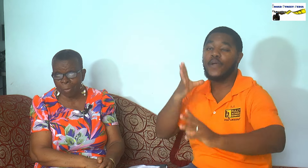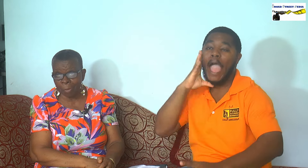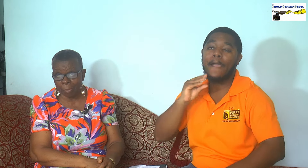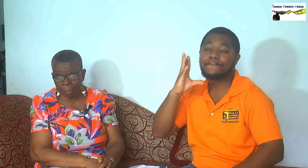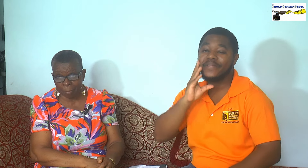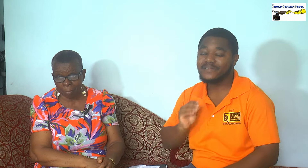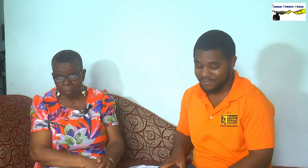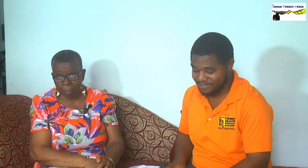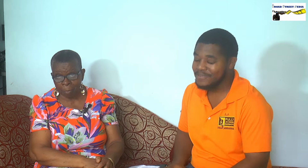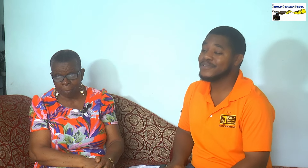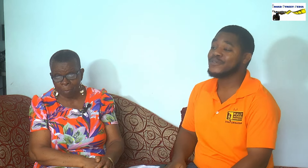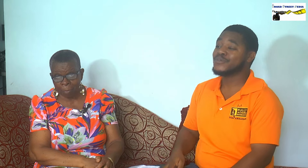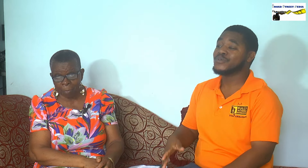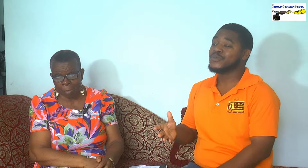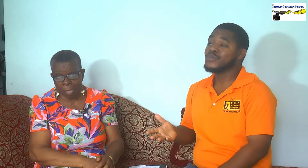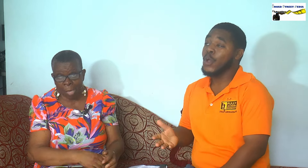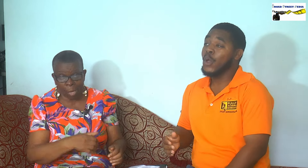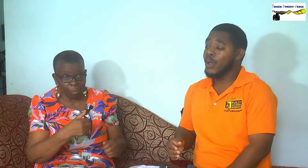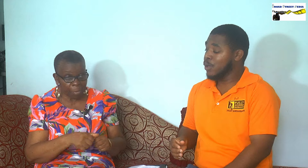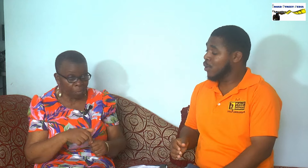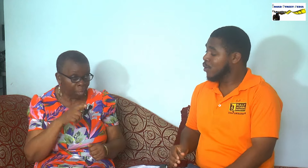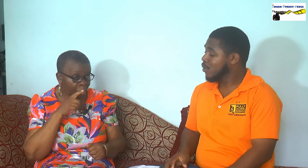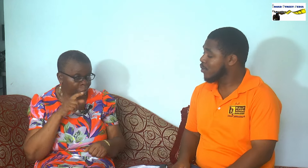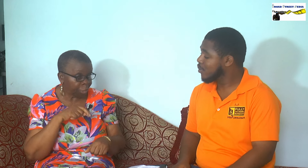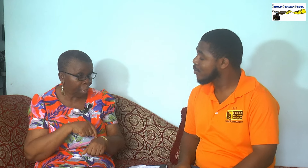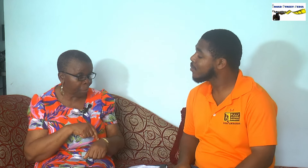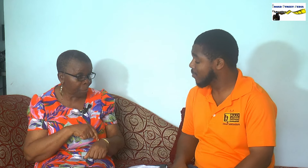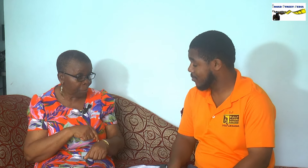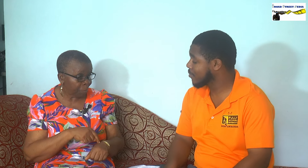Wonderful story and experience. I remember lunchtime.